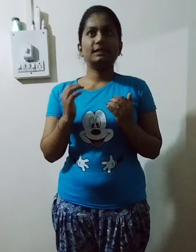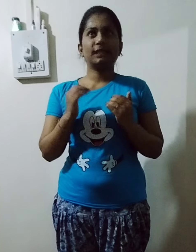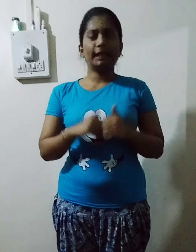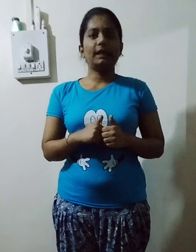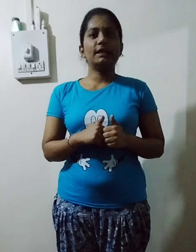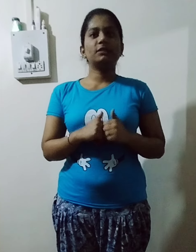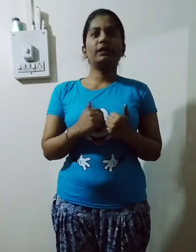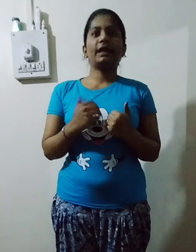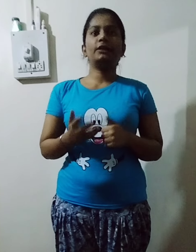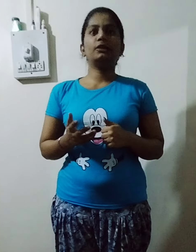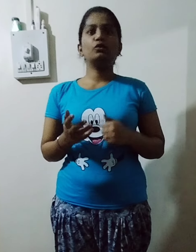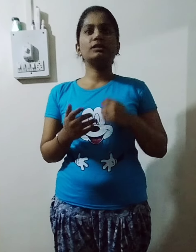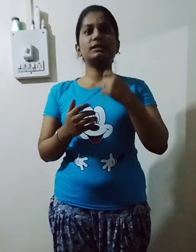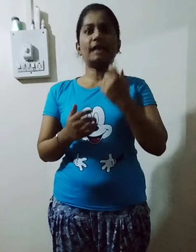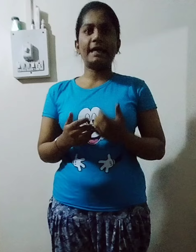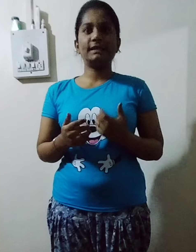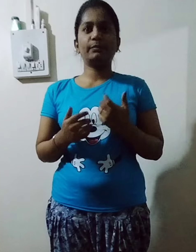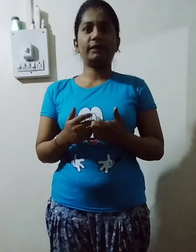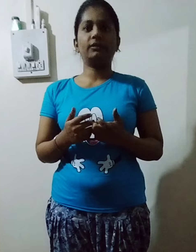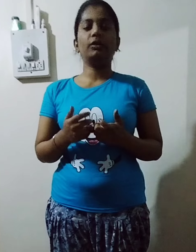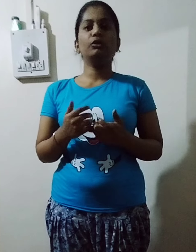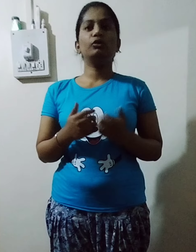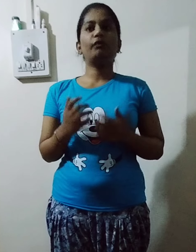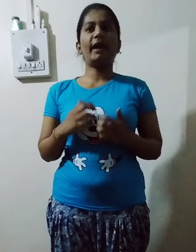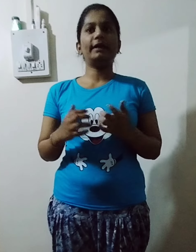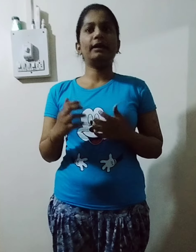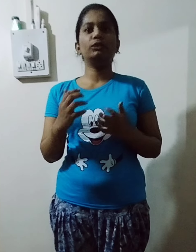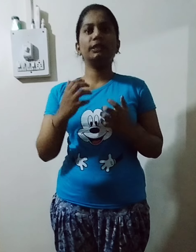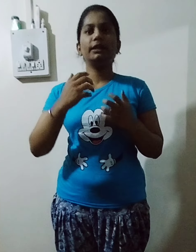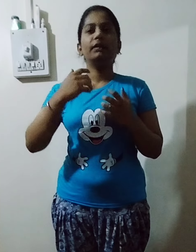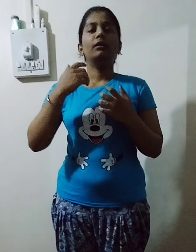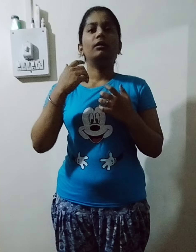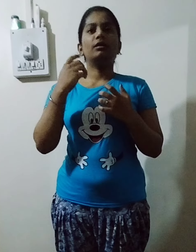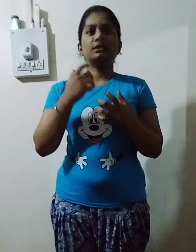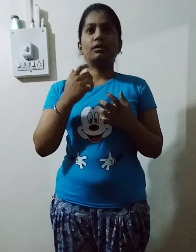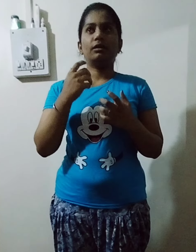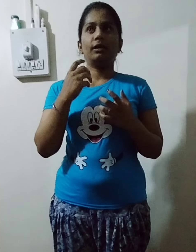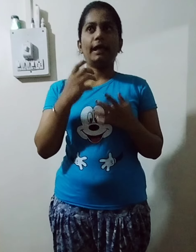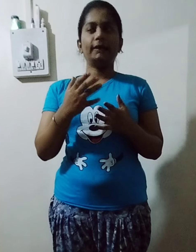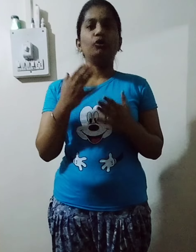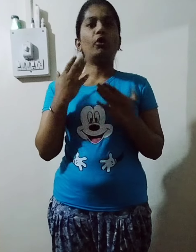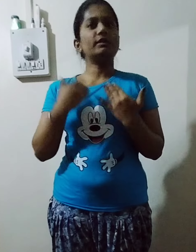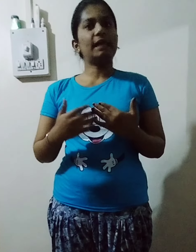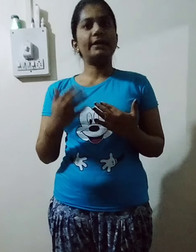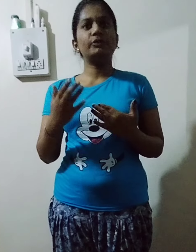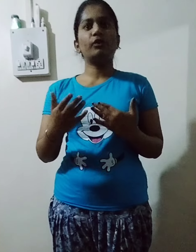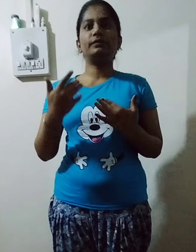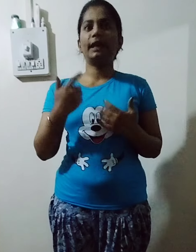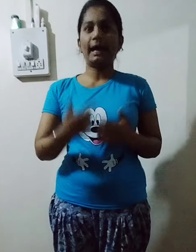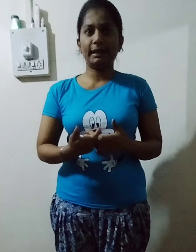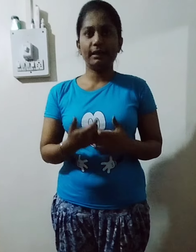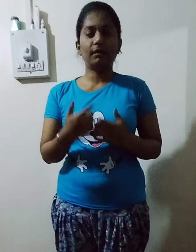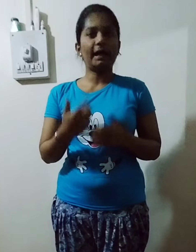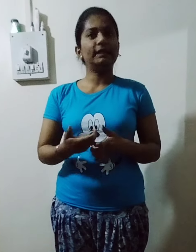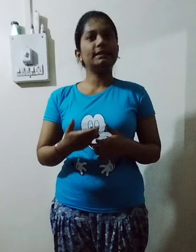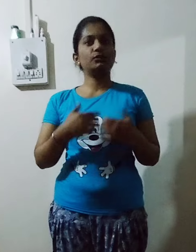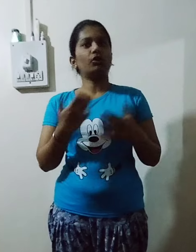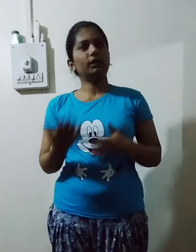linked list we can use the size method to find out the length or size of the array list or linked